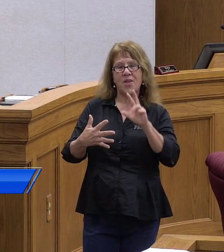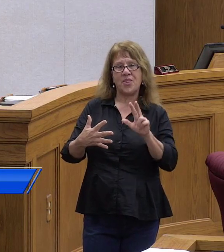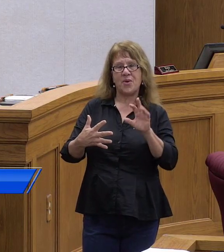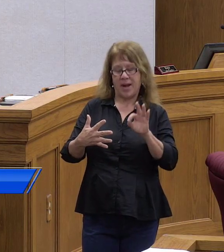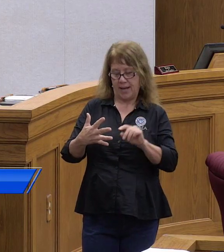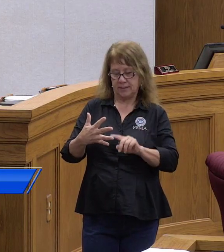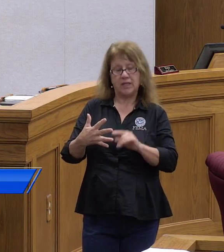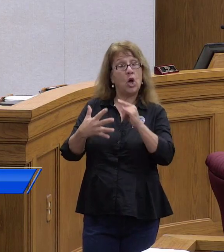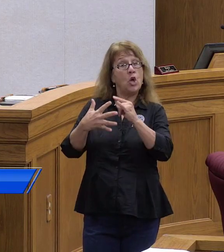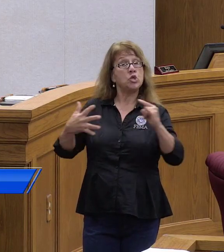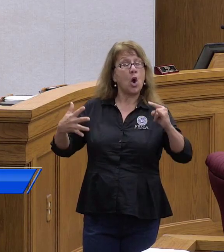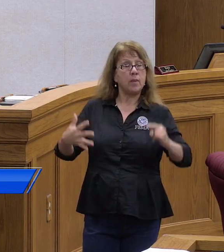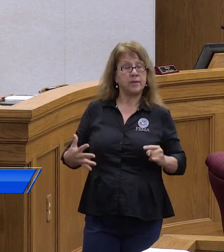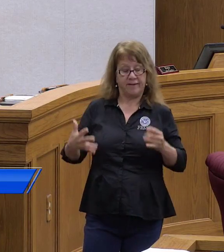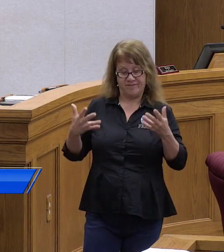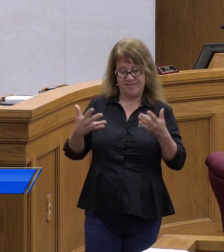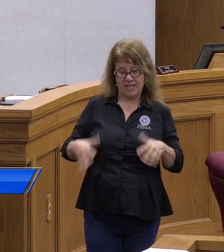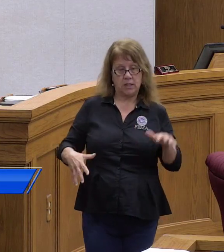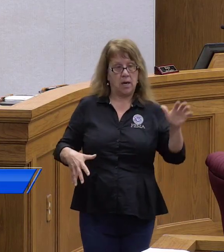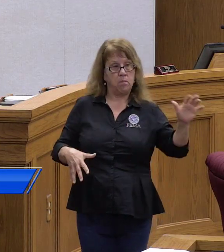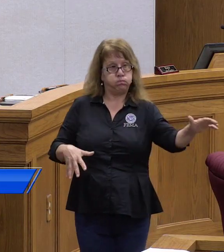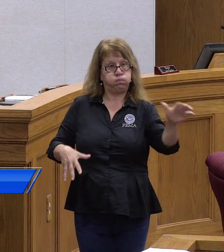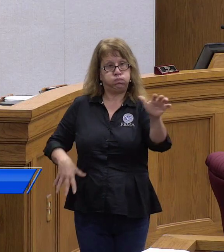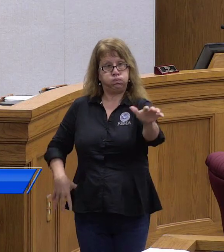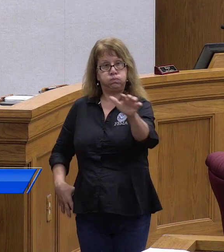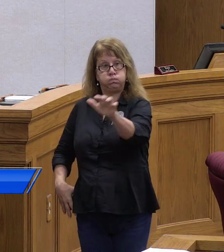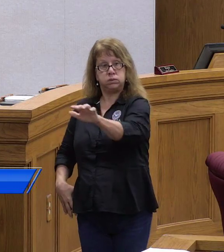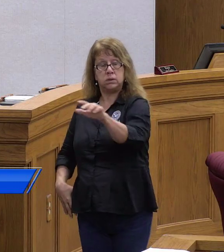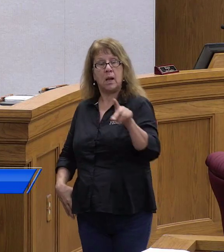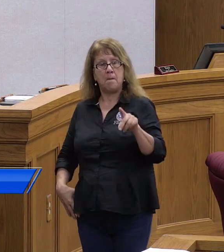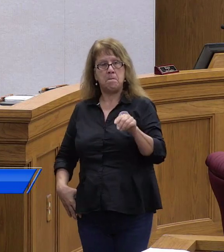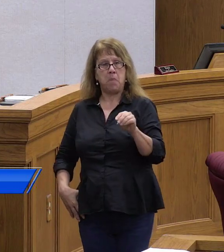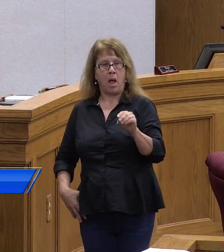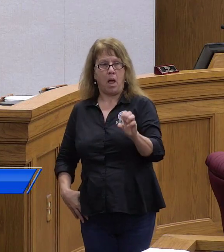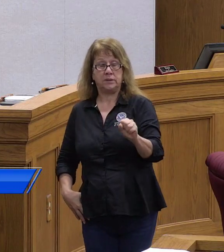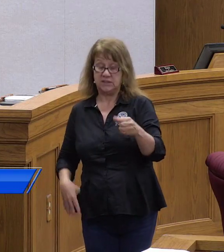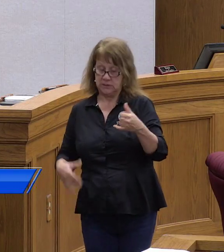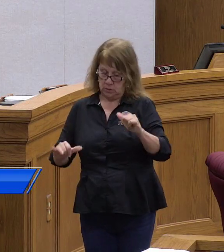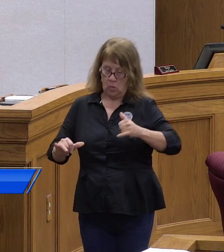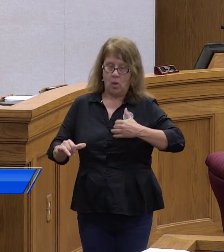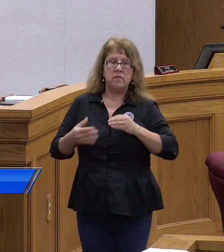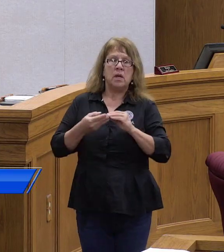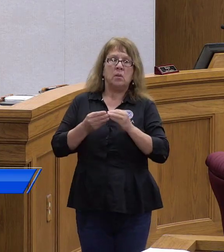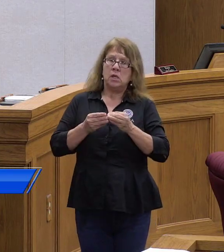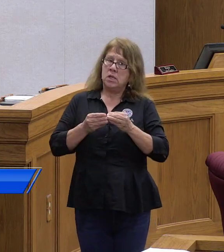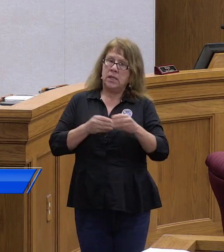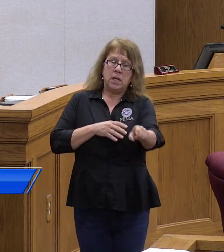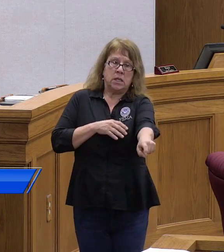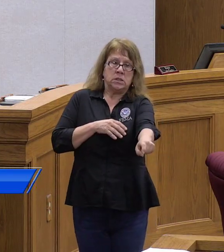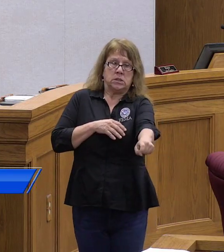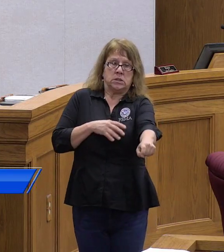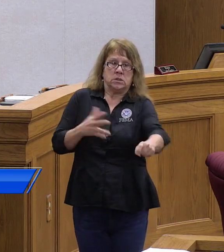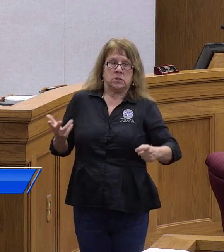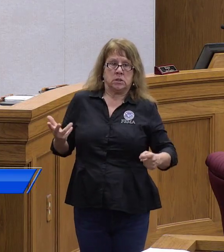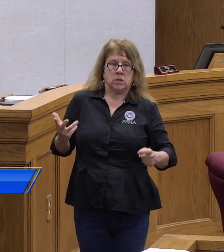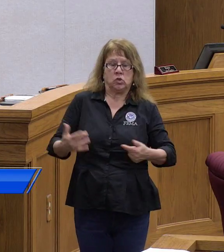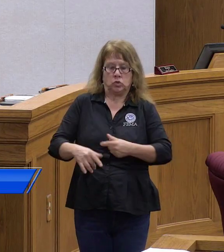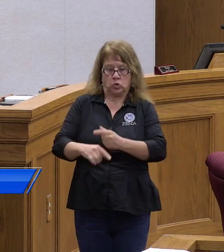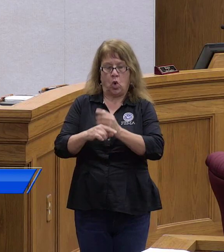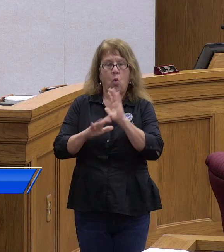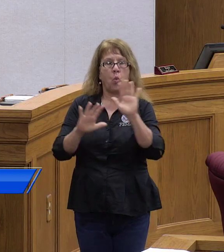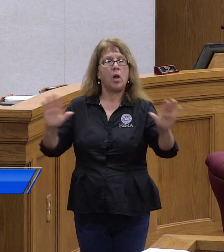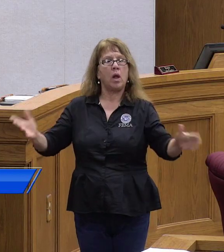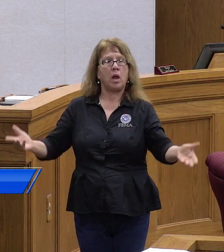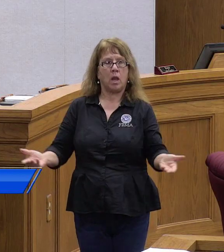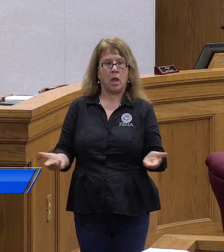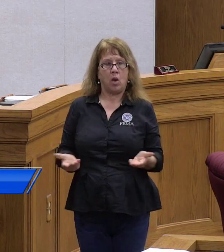kind of concludes what we're doing at the pod sites. As you can tell by the numbers, that's still a need. And like you said before, the guard is going to be here till there's